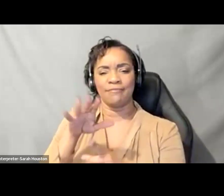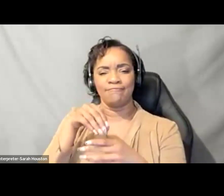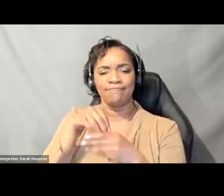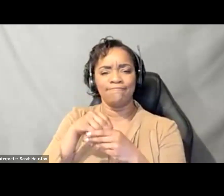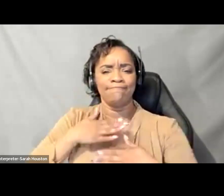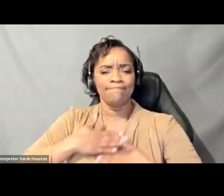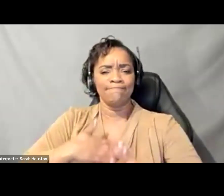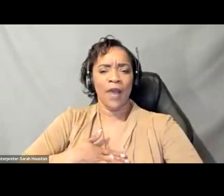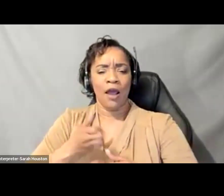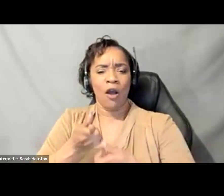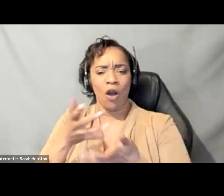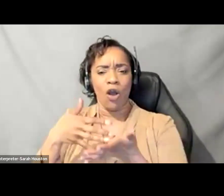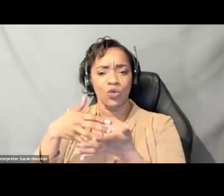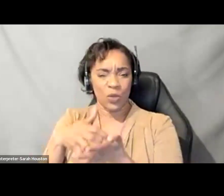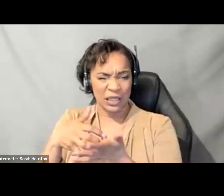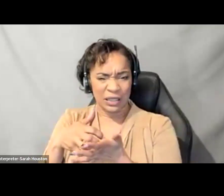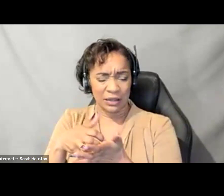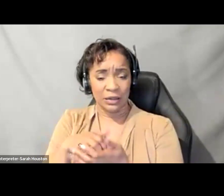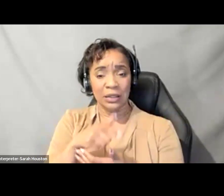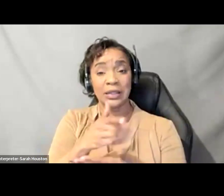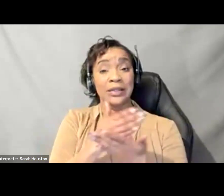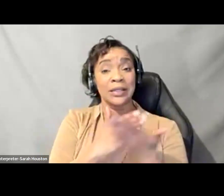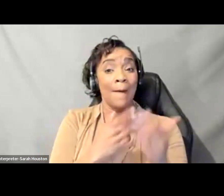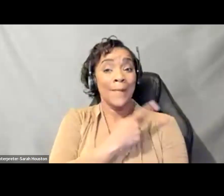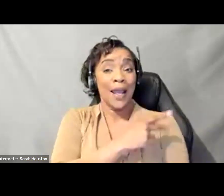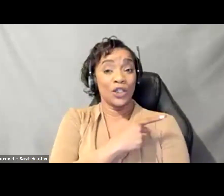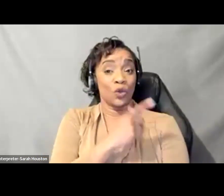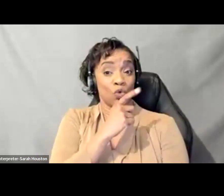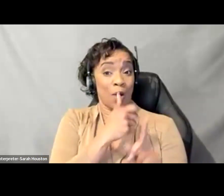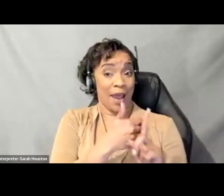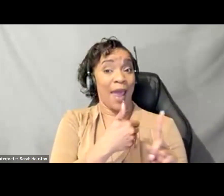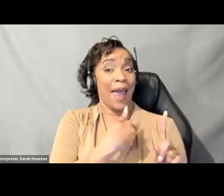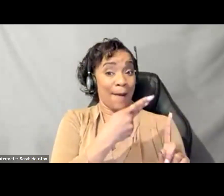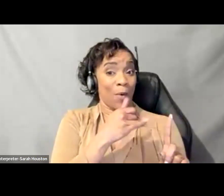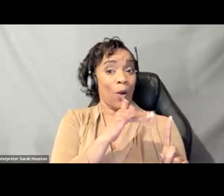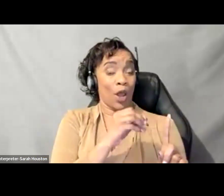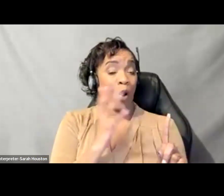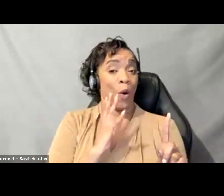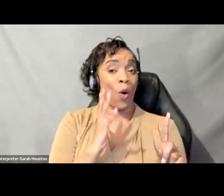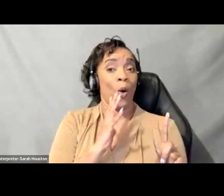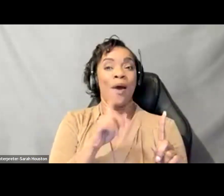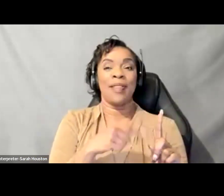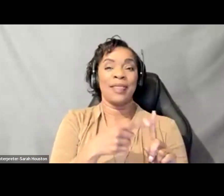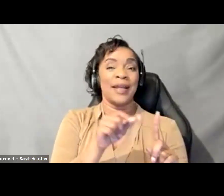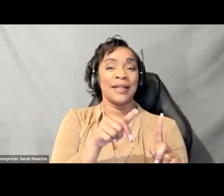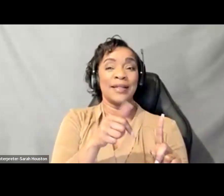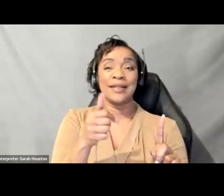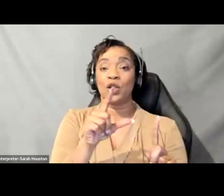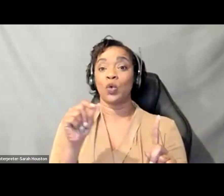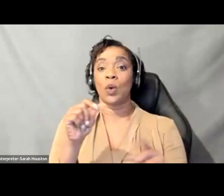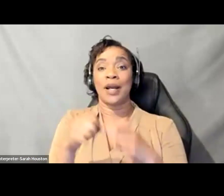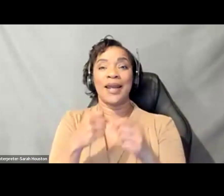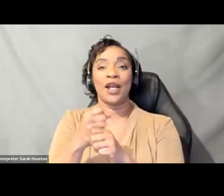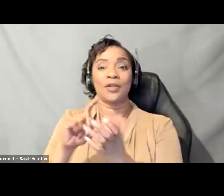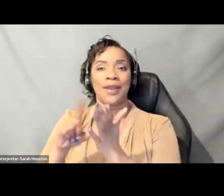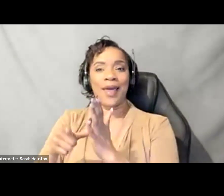some patients who had had polio actually decades later developed post-polio syndrome,